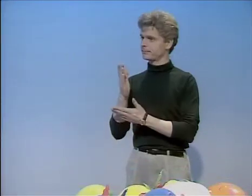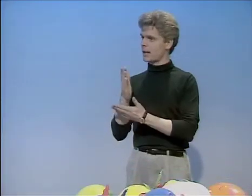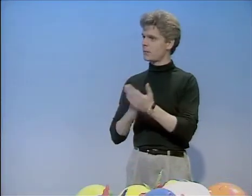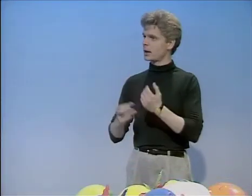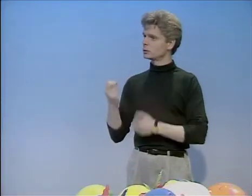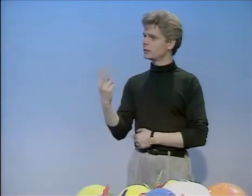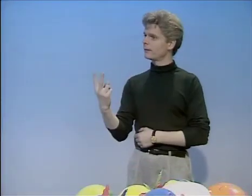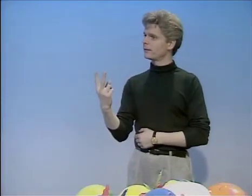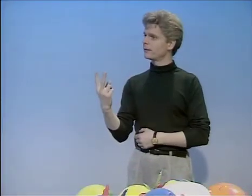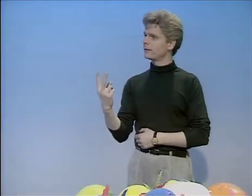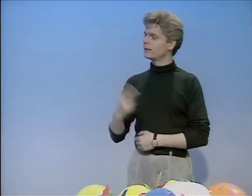12:30.